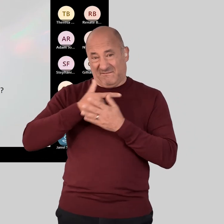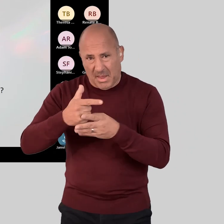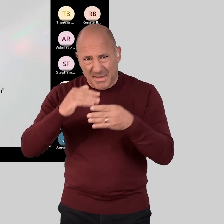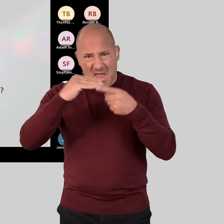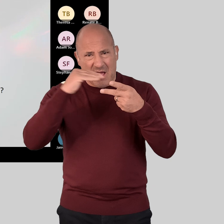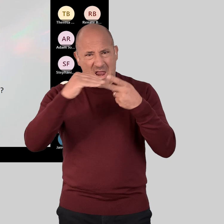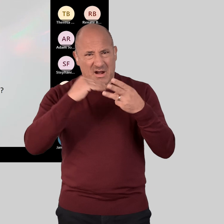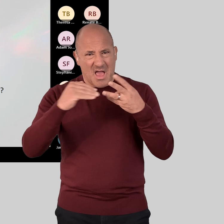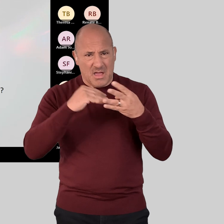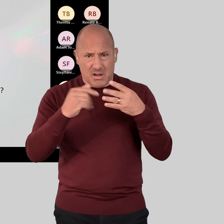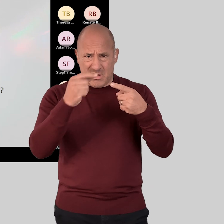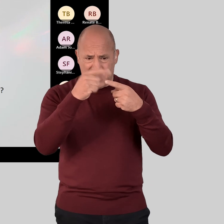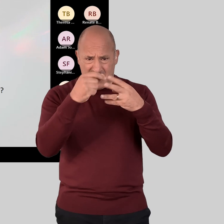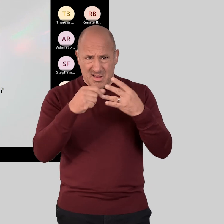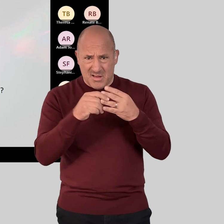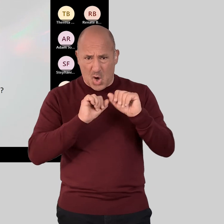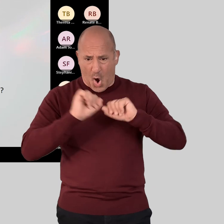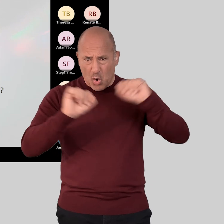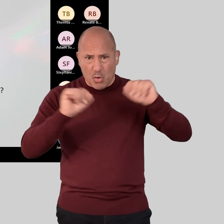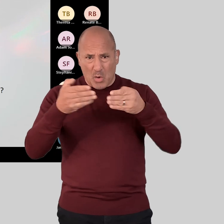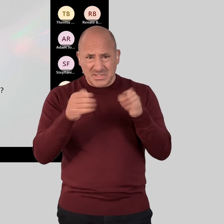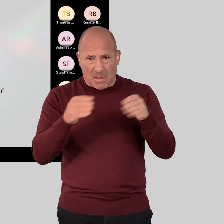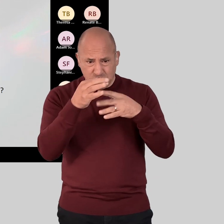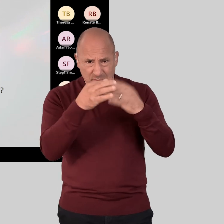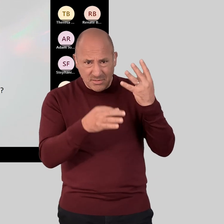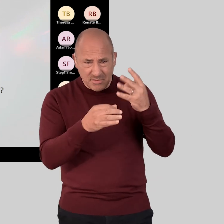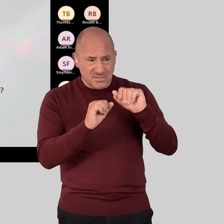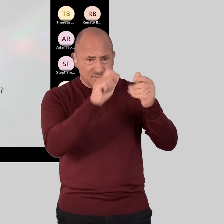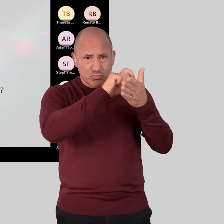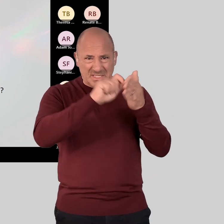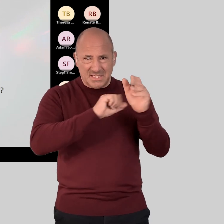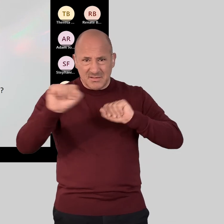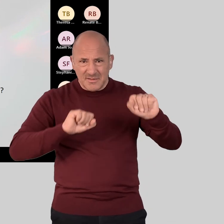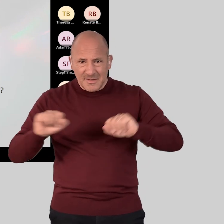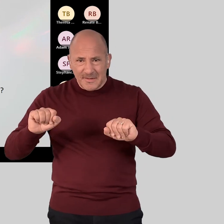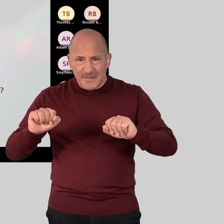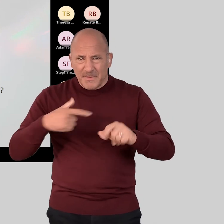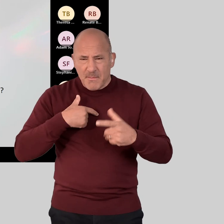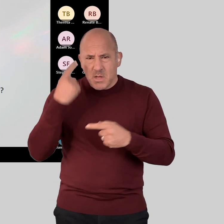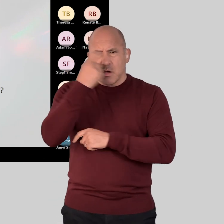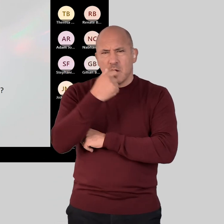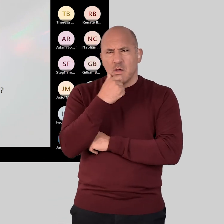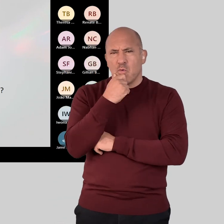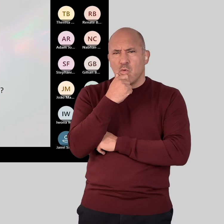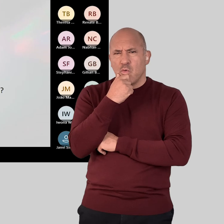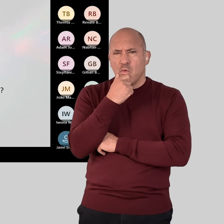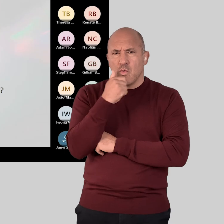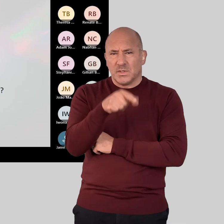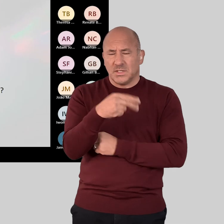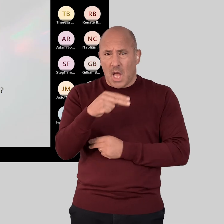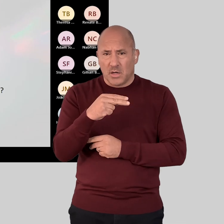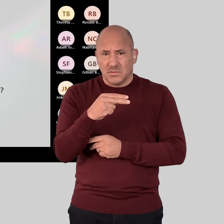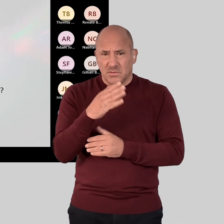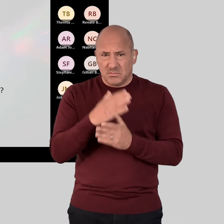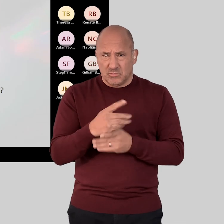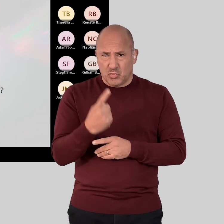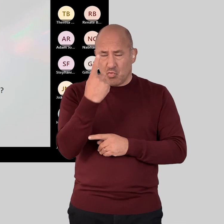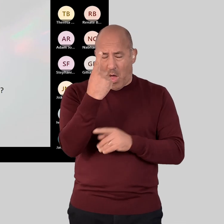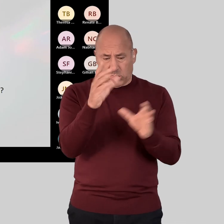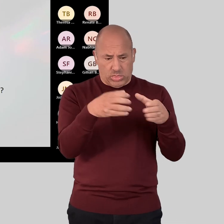example. And are each of these elements authored and owned separately? And this also led me to question that does the